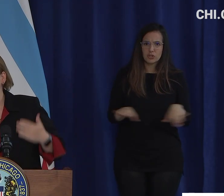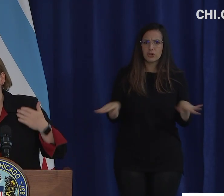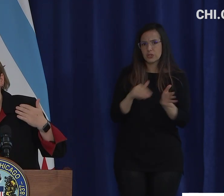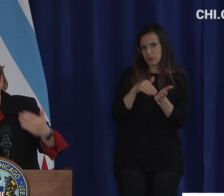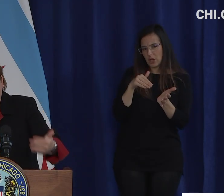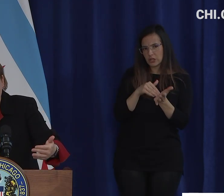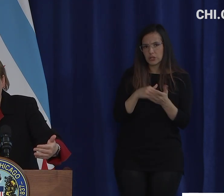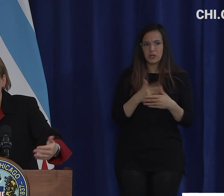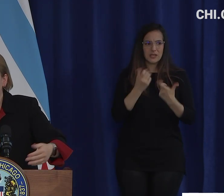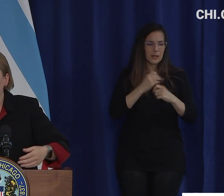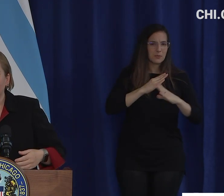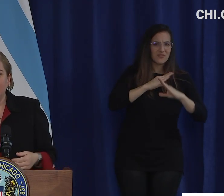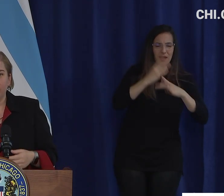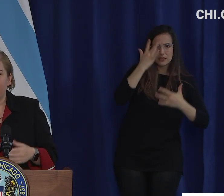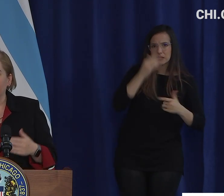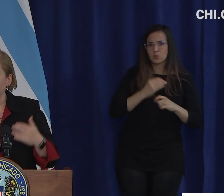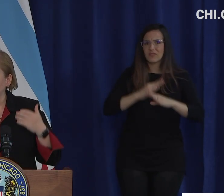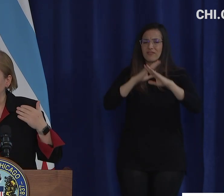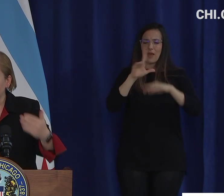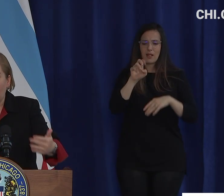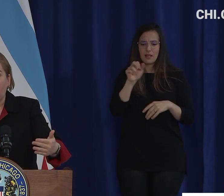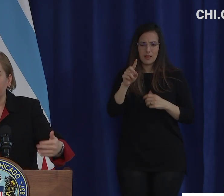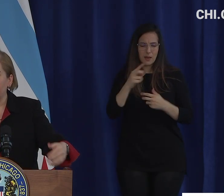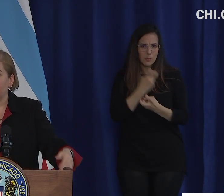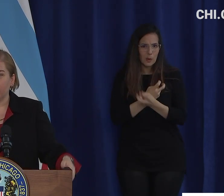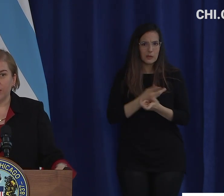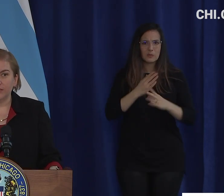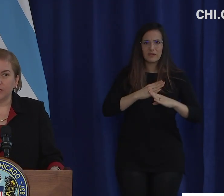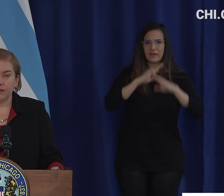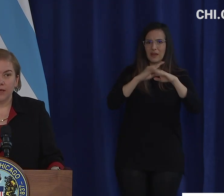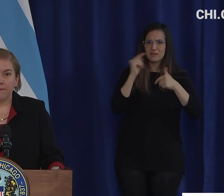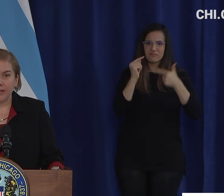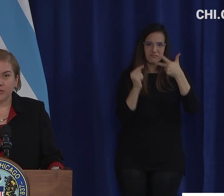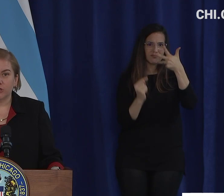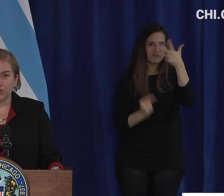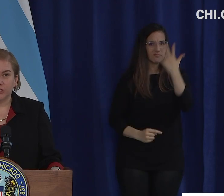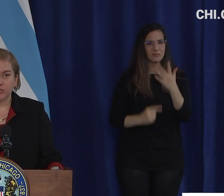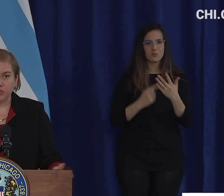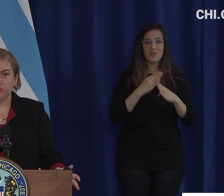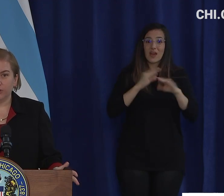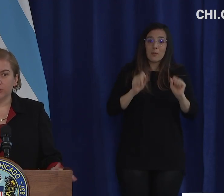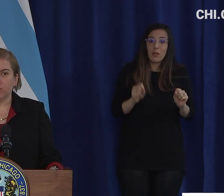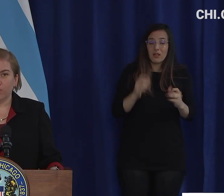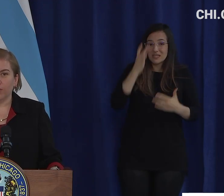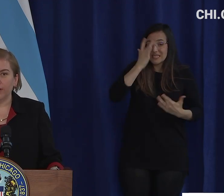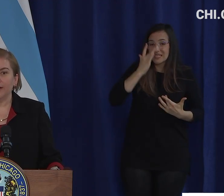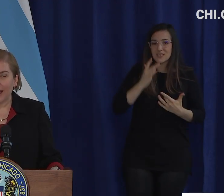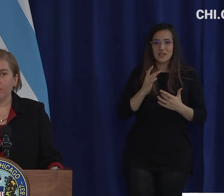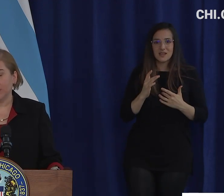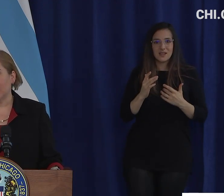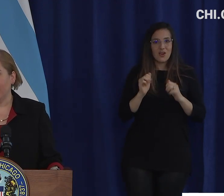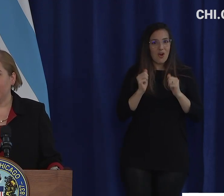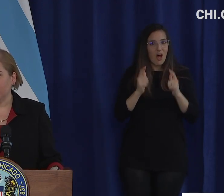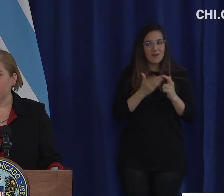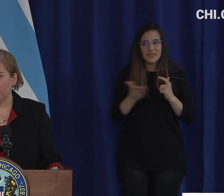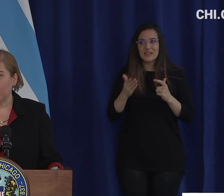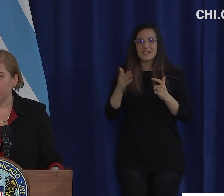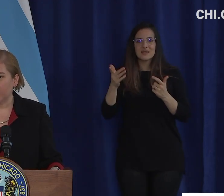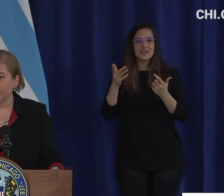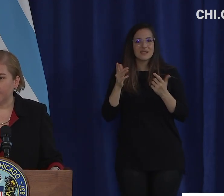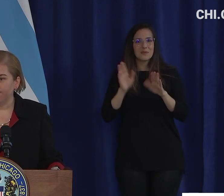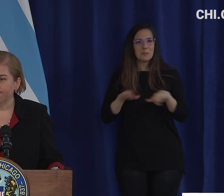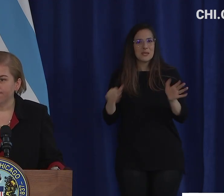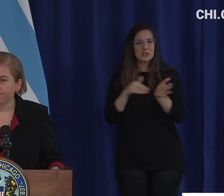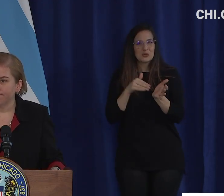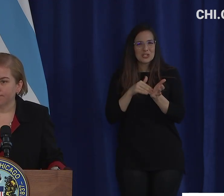lead poisoning, preventing vaccine preventable diseases, all of the other things that pediatricians do, they're so important. Now is the time to get those well child